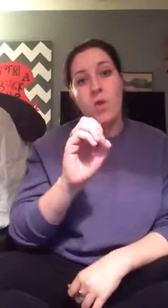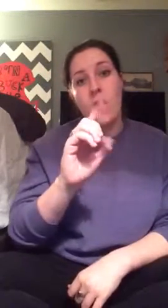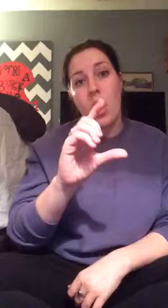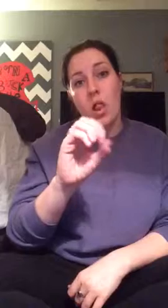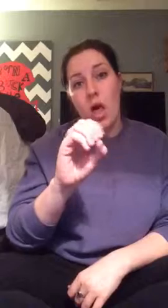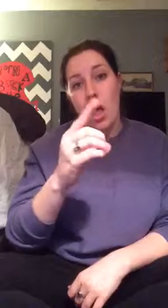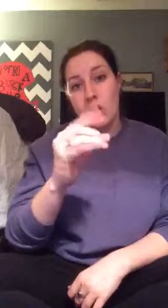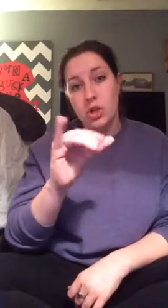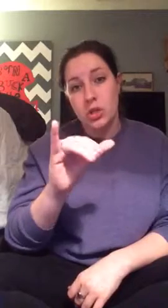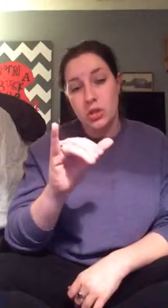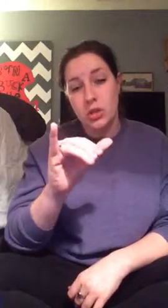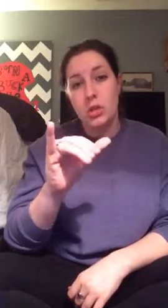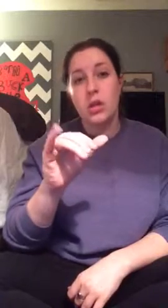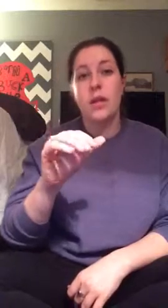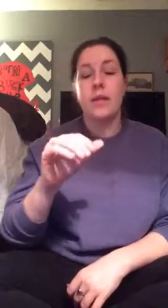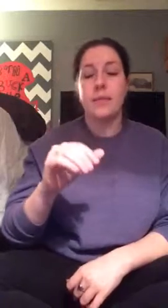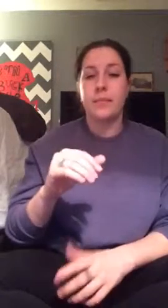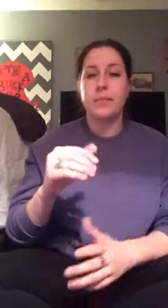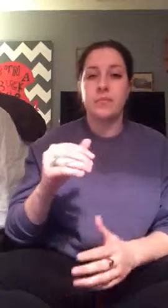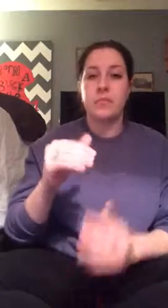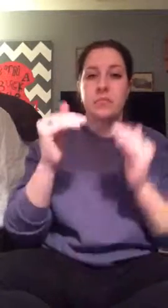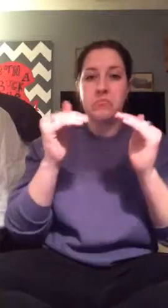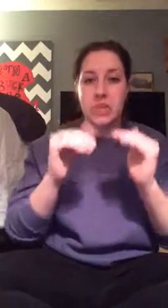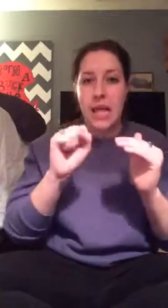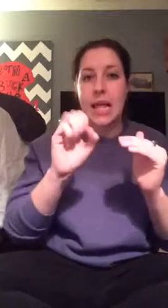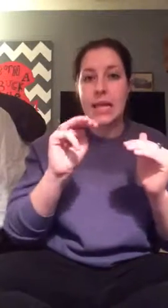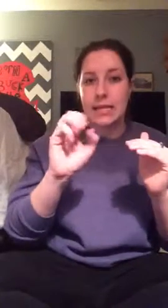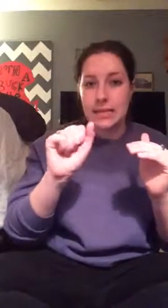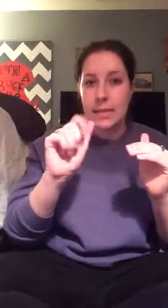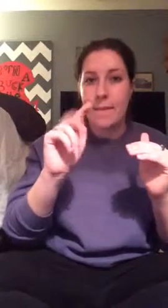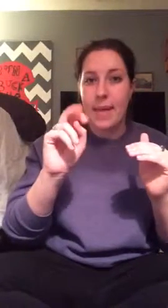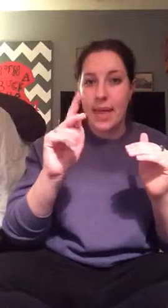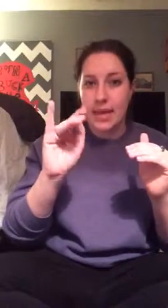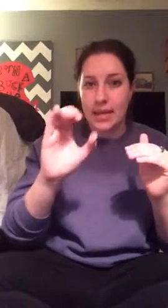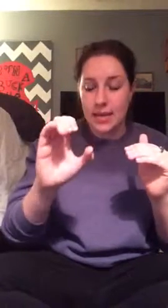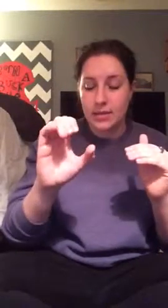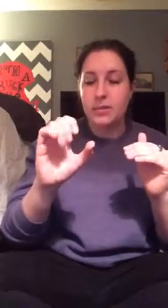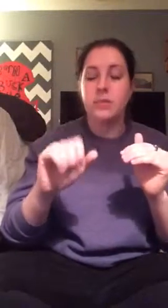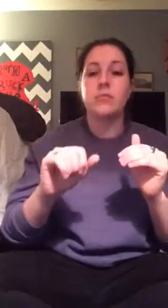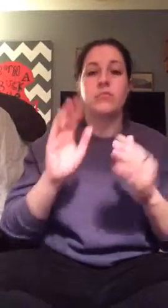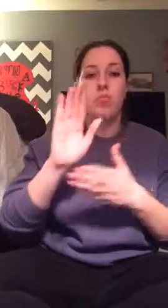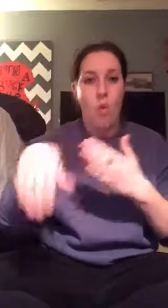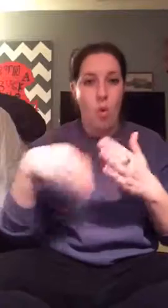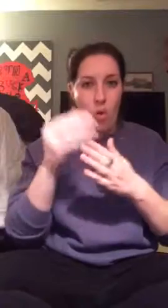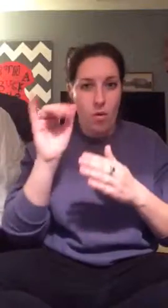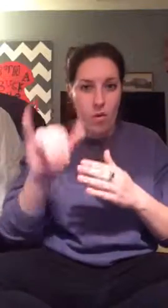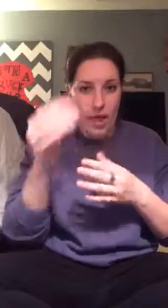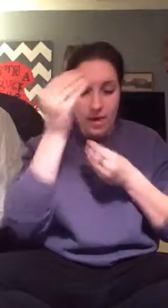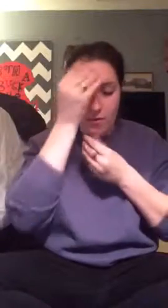that. This formulated message is neurally encoded and sent via arcade fasciculus to Broca's